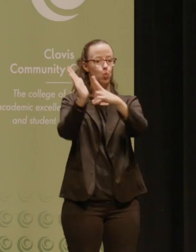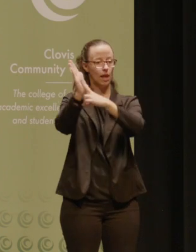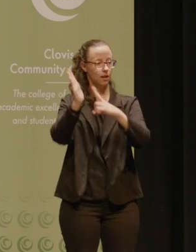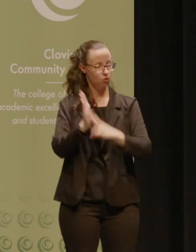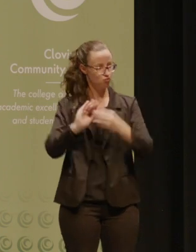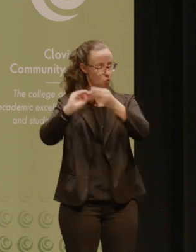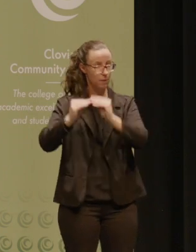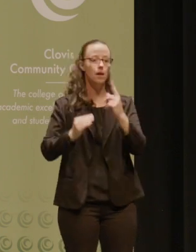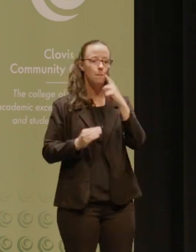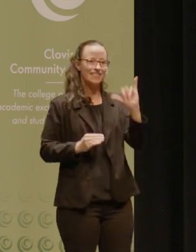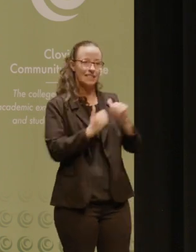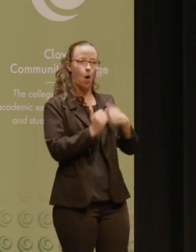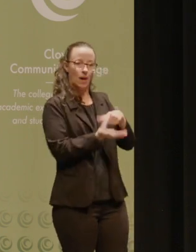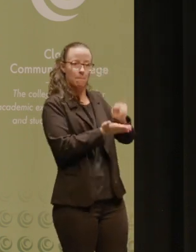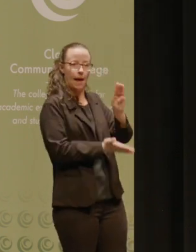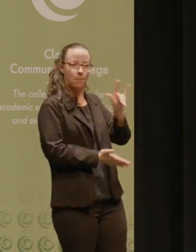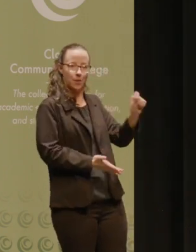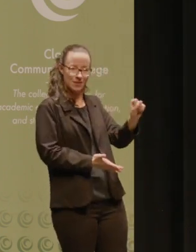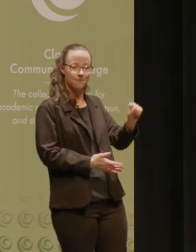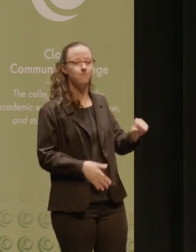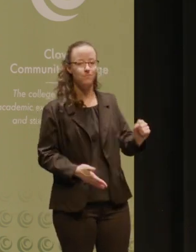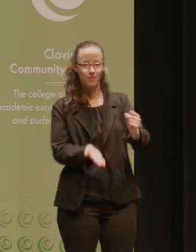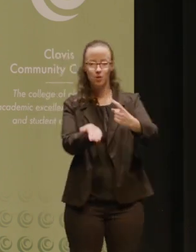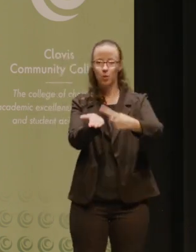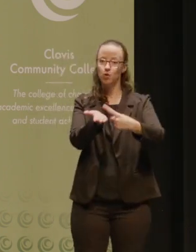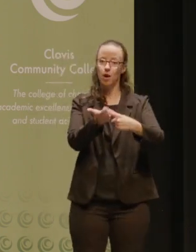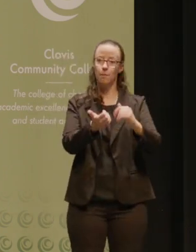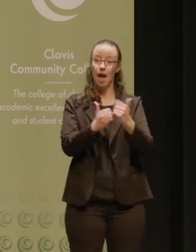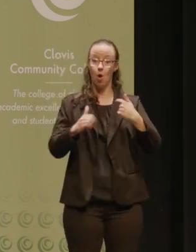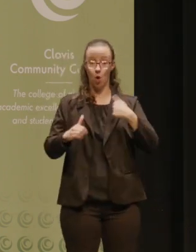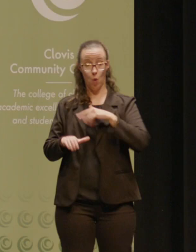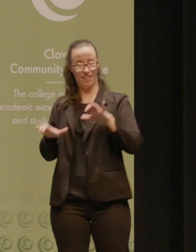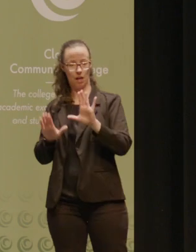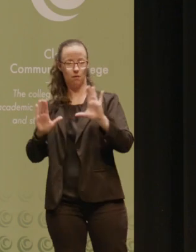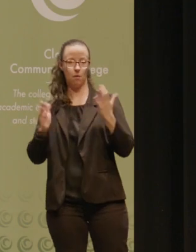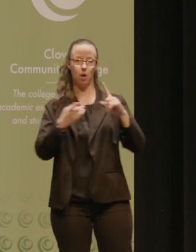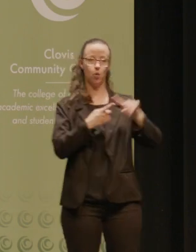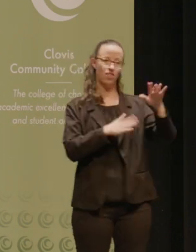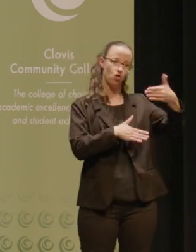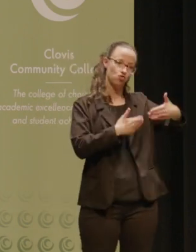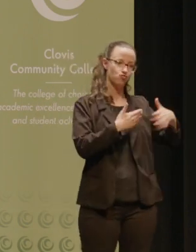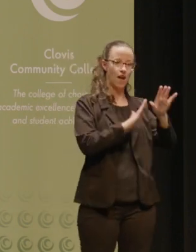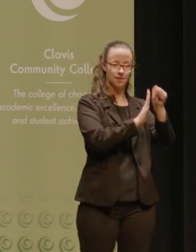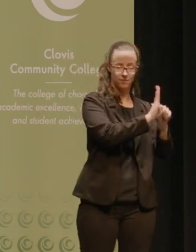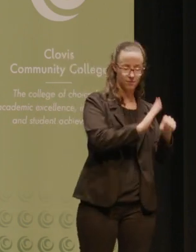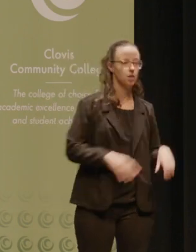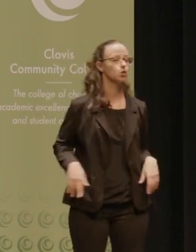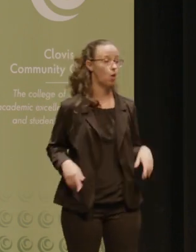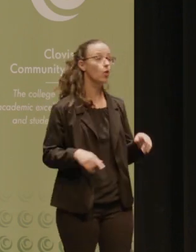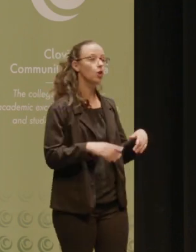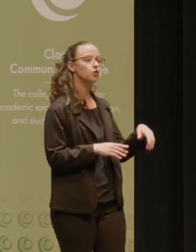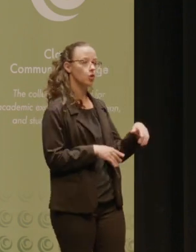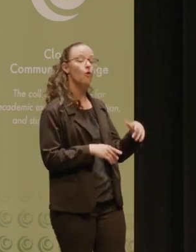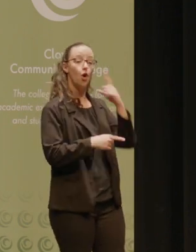is how we pay the bills. So let's talk a little bit about how we did compared to the rest of the state. Well, the rest of the state, the pandemic,